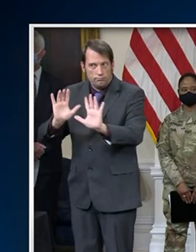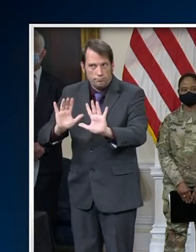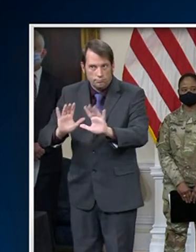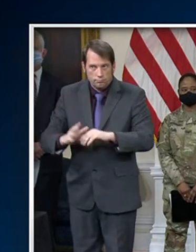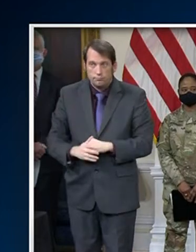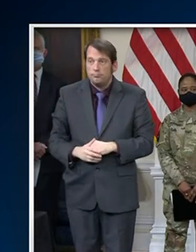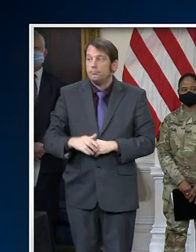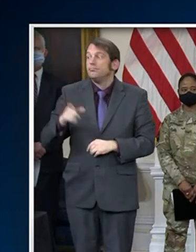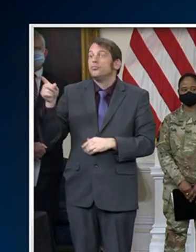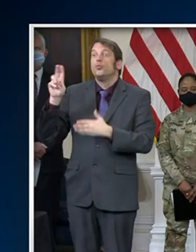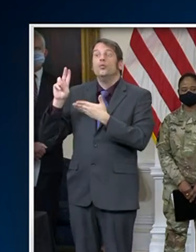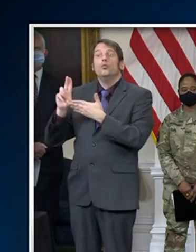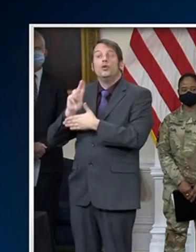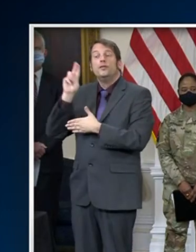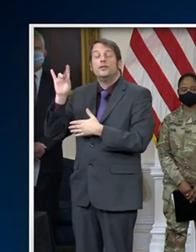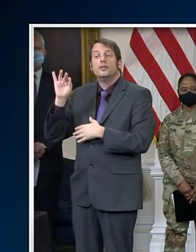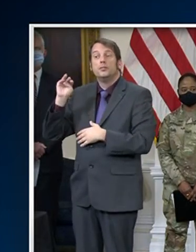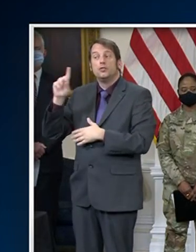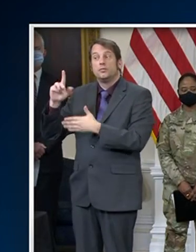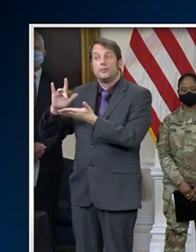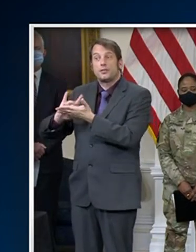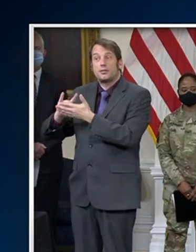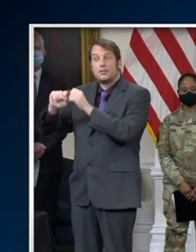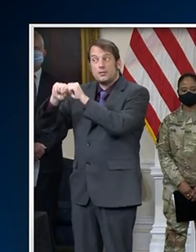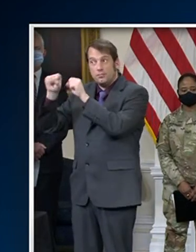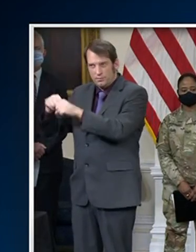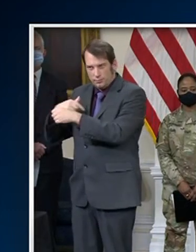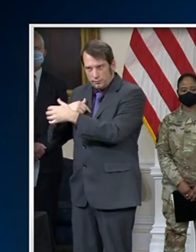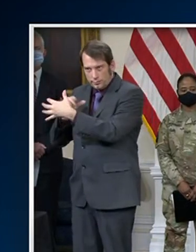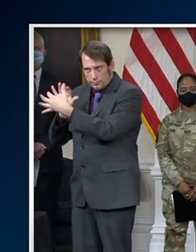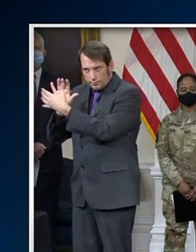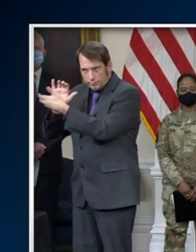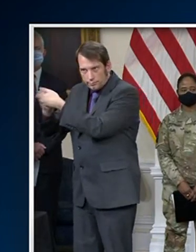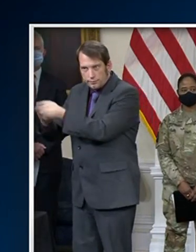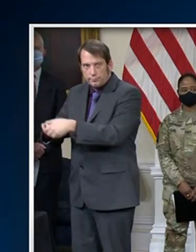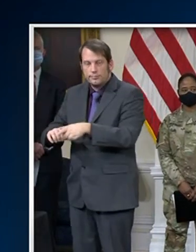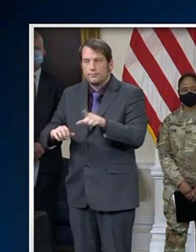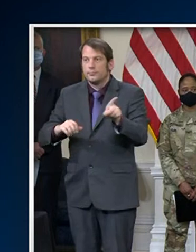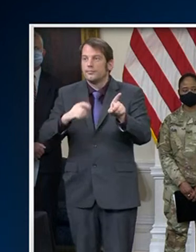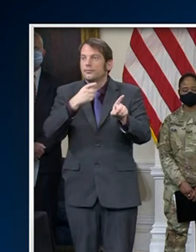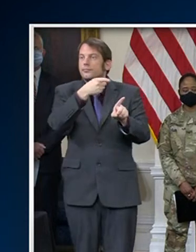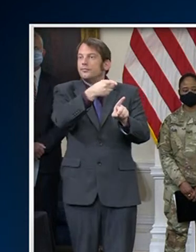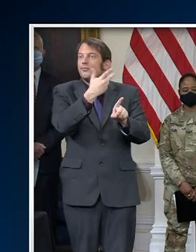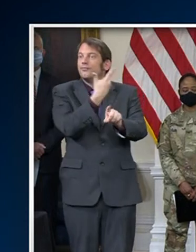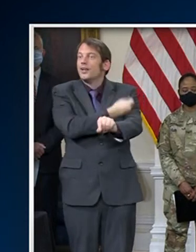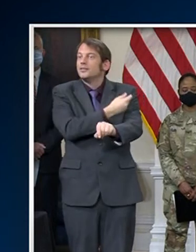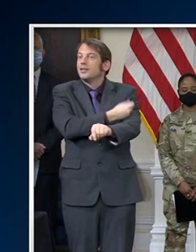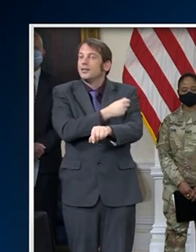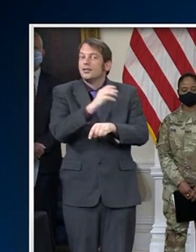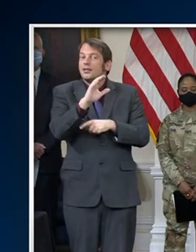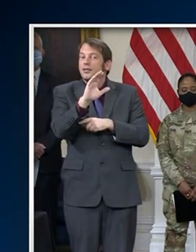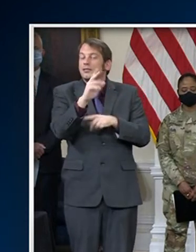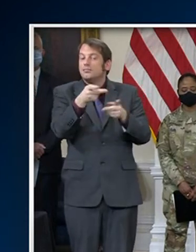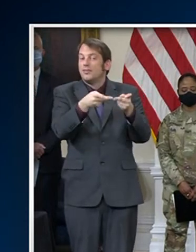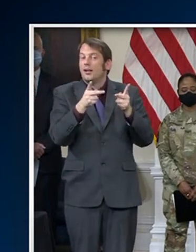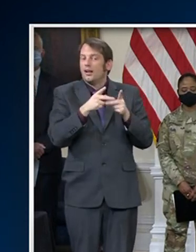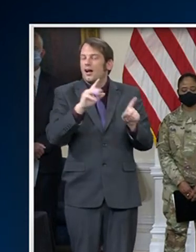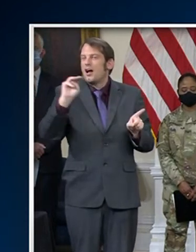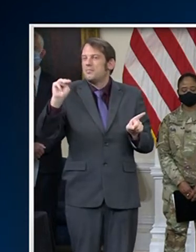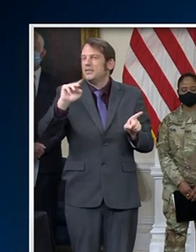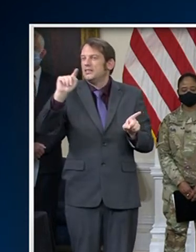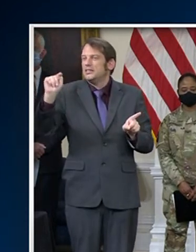System, the state's mass vaccination site at M&T Bank Stadium will open 2 weeks from